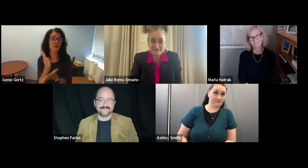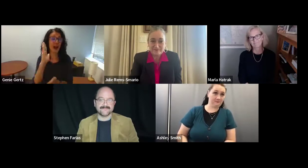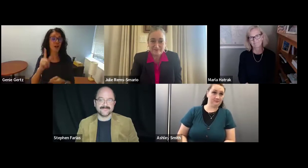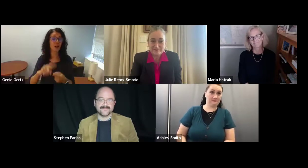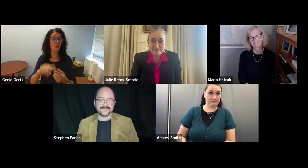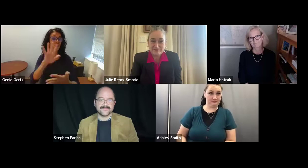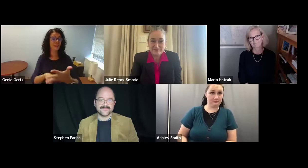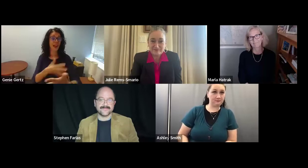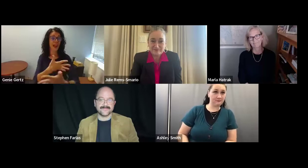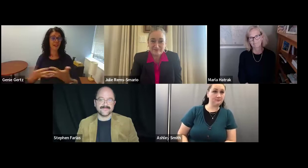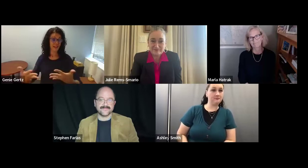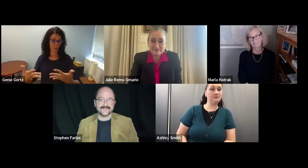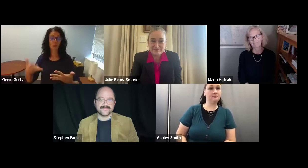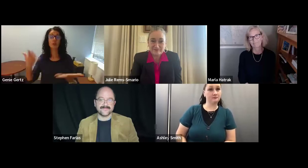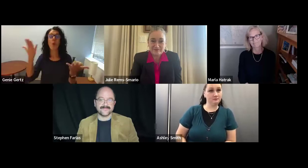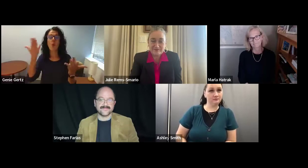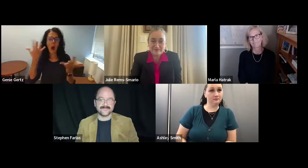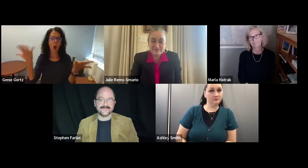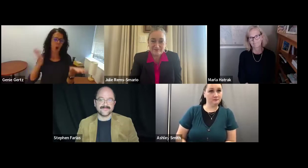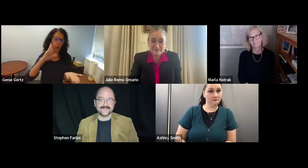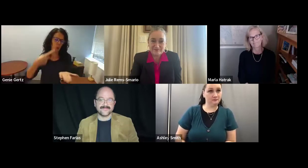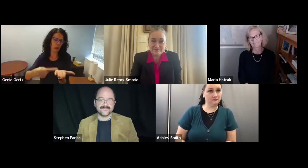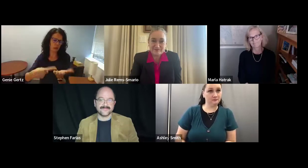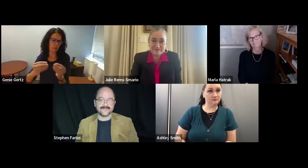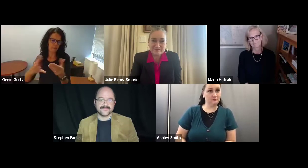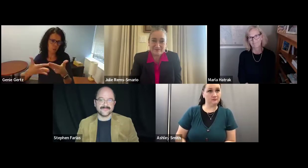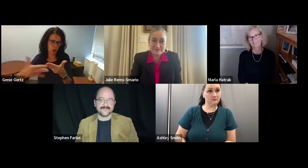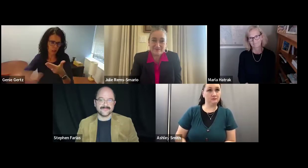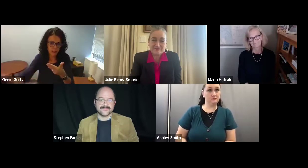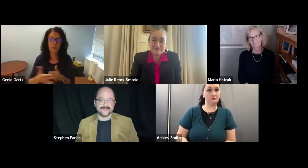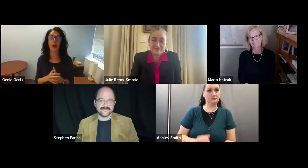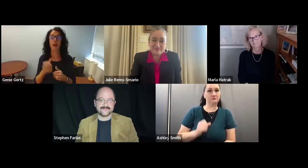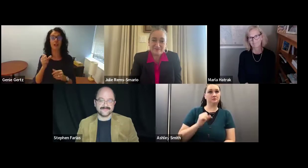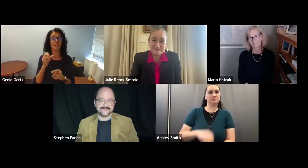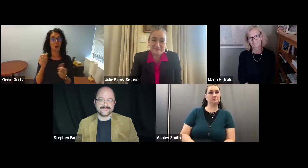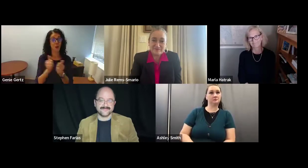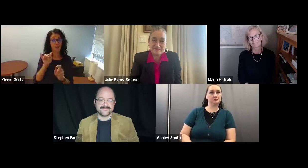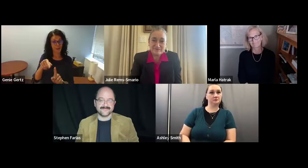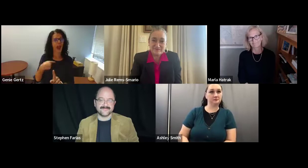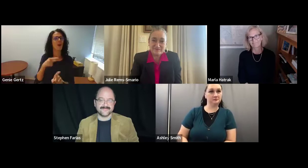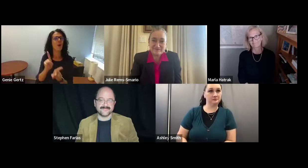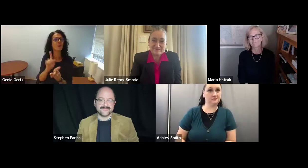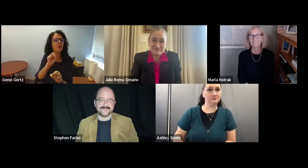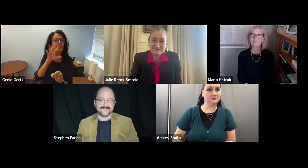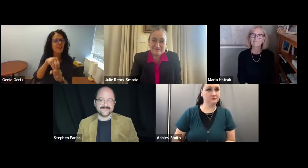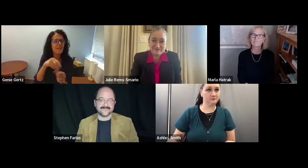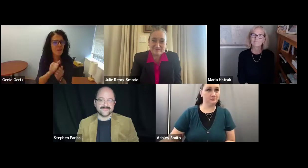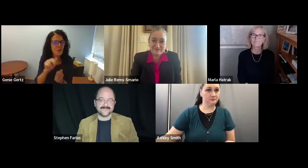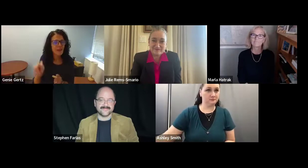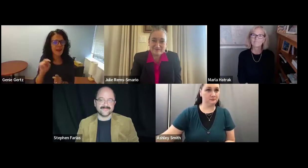that, everybody has the right to sign language. And I will talk more about that as we go. But I'm